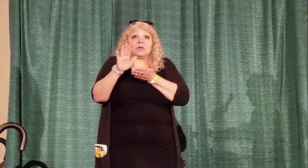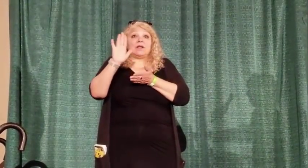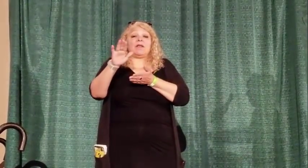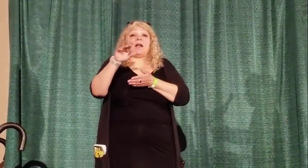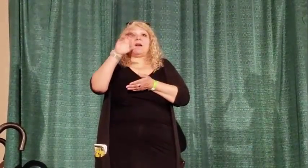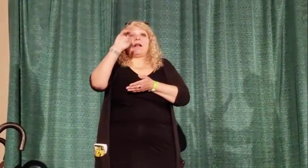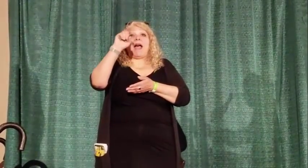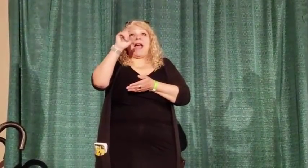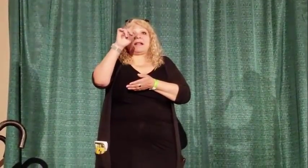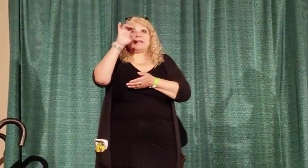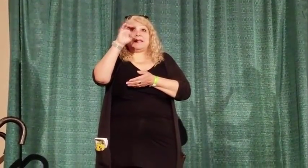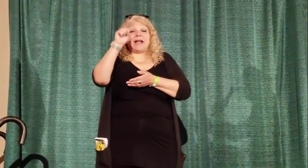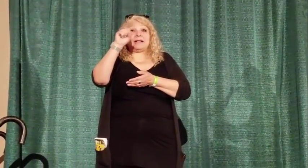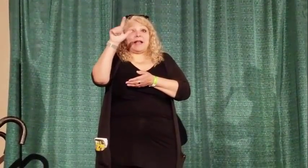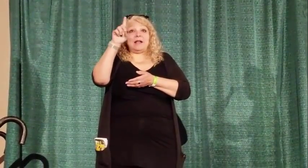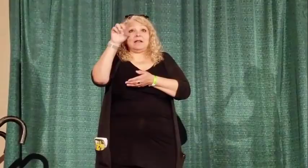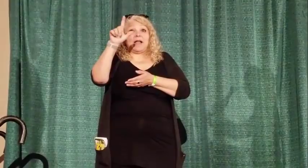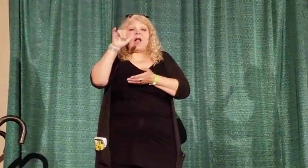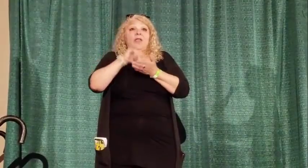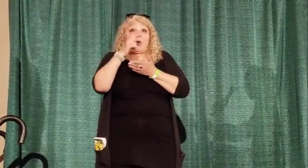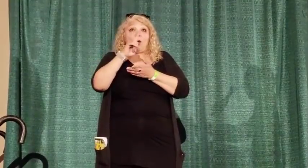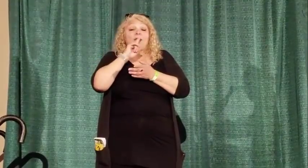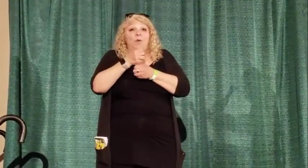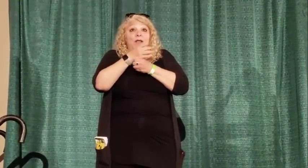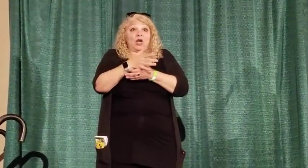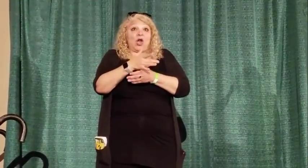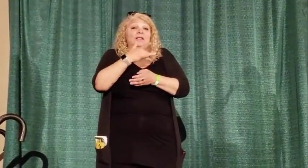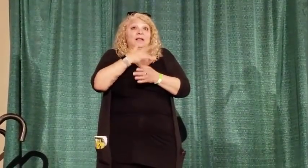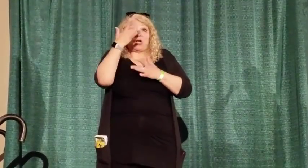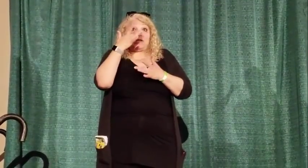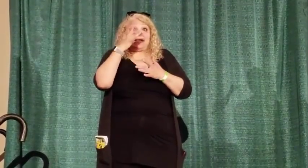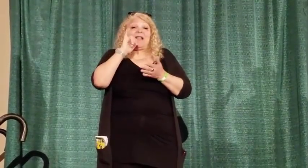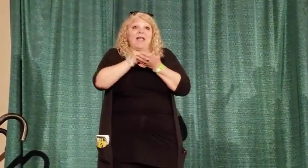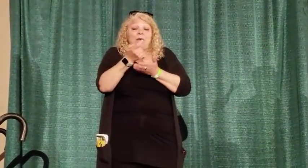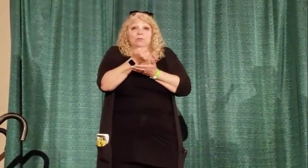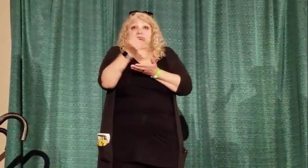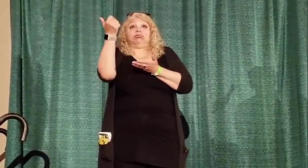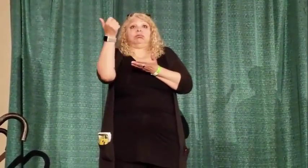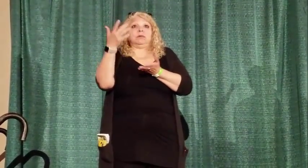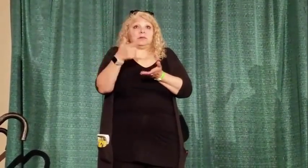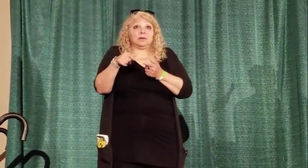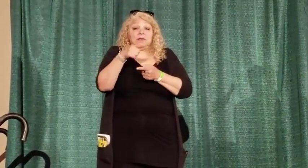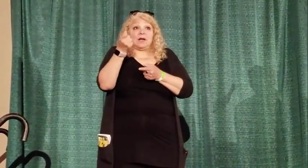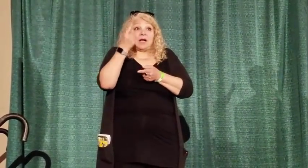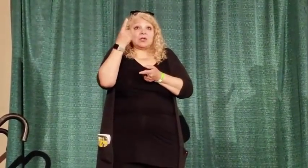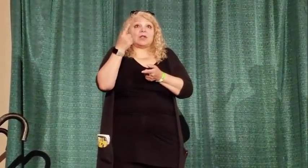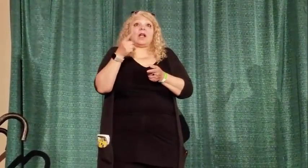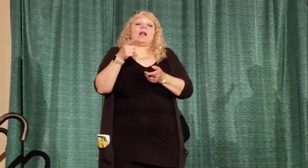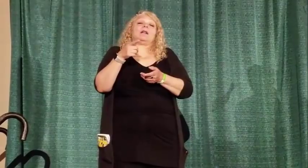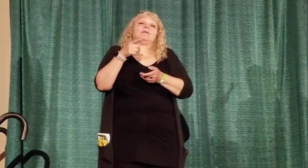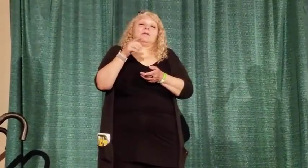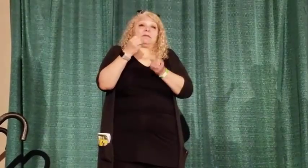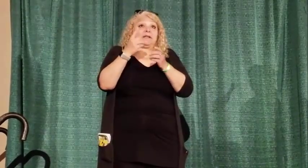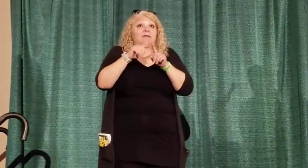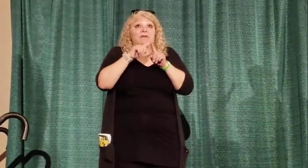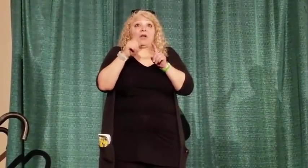LDL. The real LDL that causes heart disease, the dangerous LDL, was wiped out. Cholesterol-lowering drugs cause fatigue, they cause weight gain, they cause diabetes, they